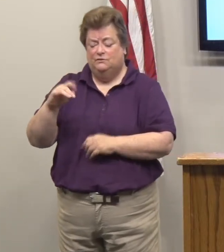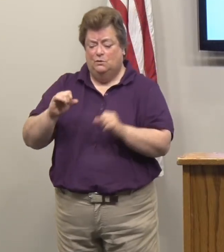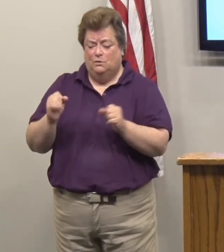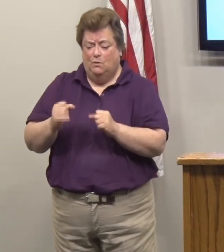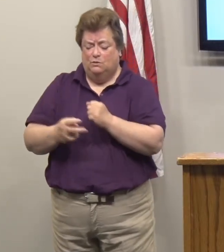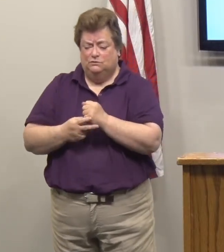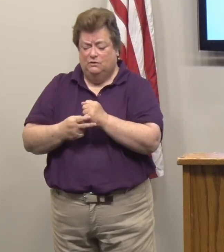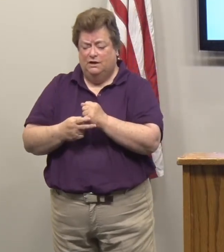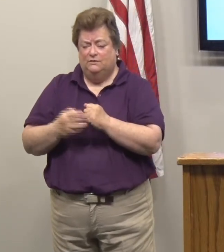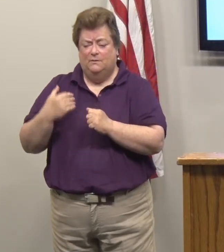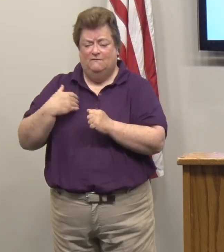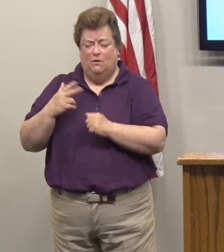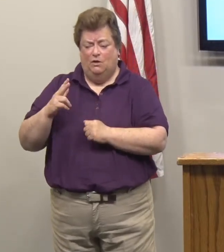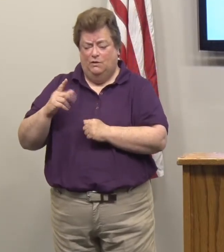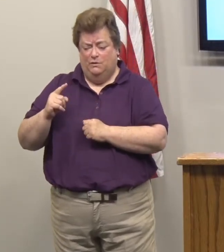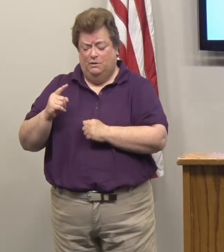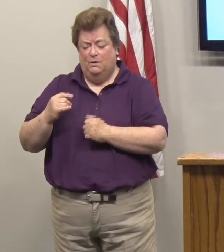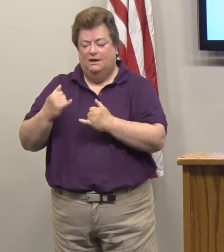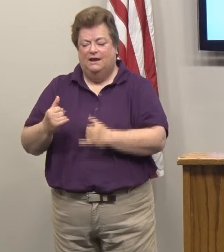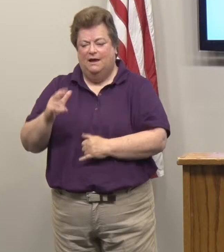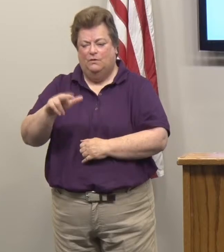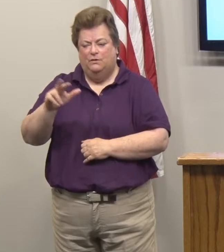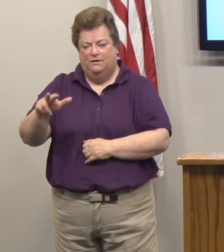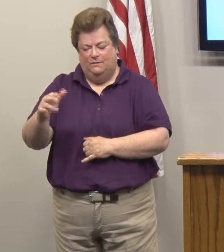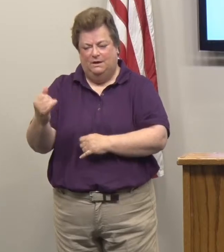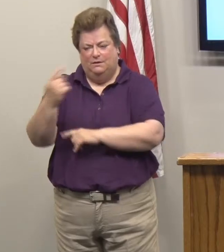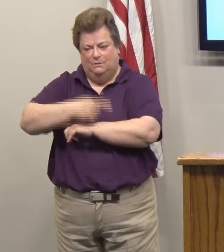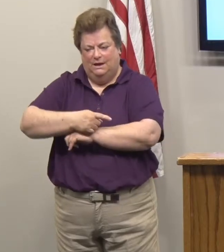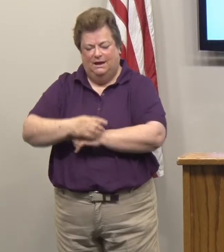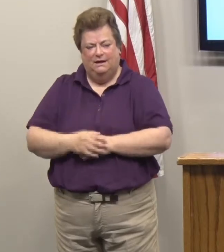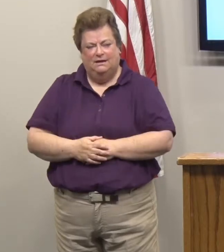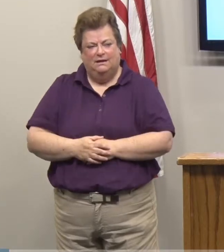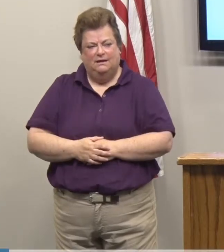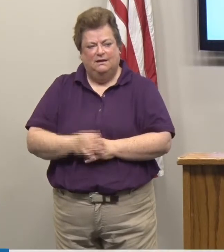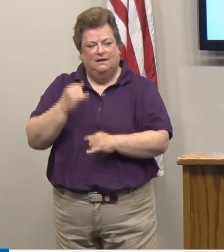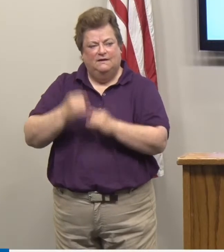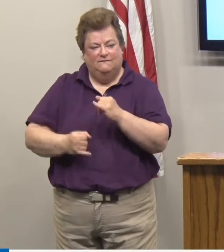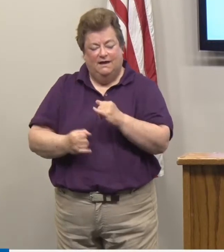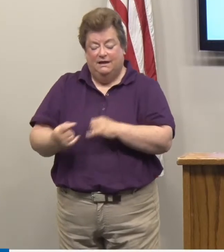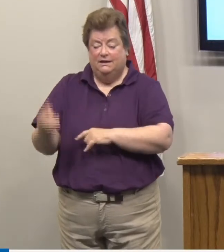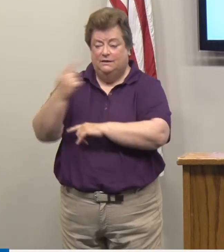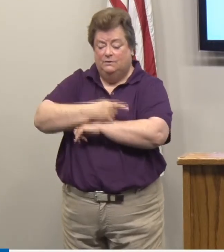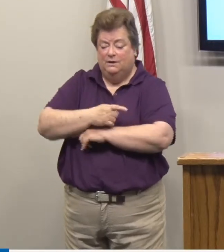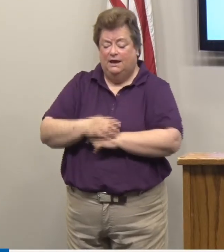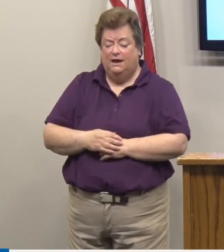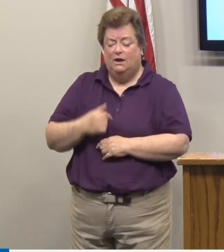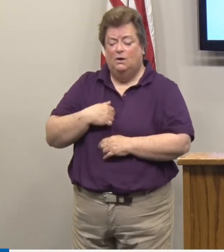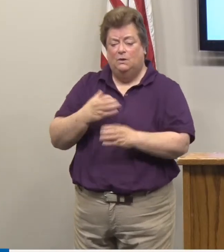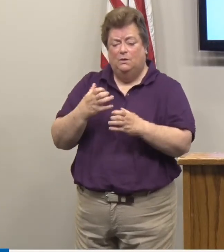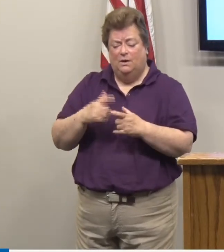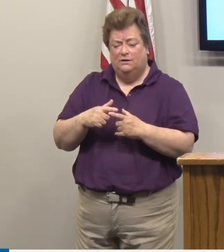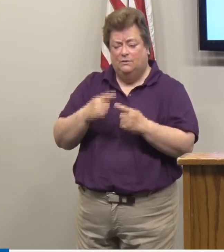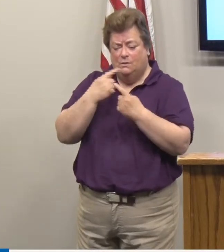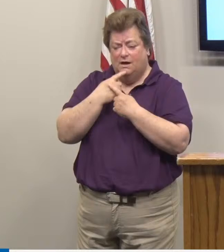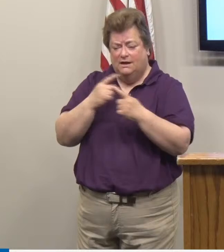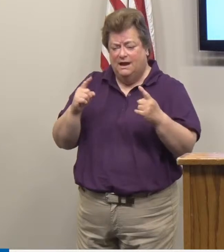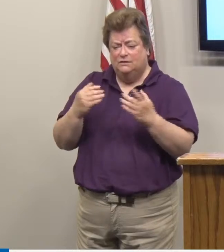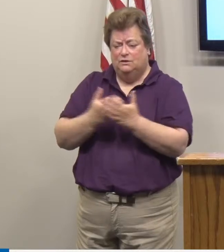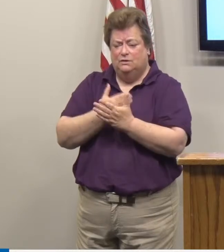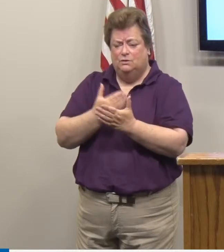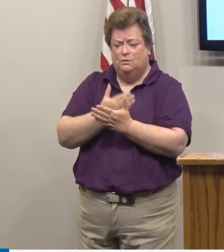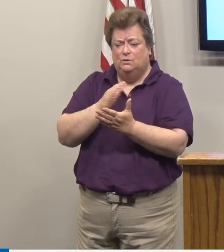of cases at Smart Chicken in Waverly has also increased from 27 to 28. The number of cases